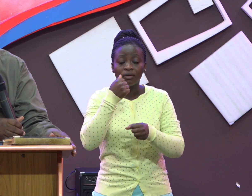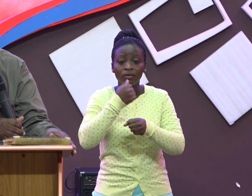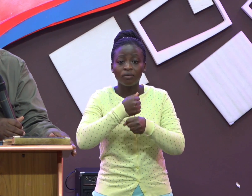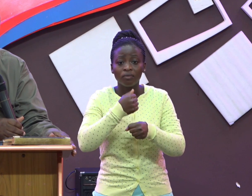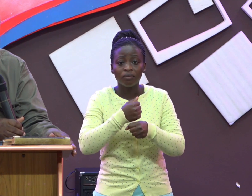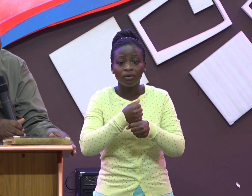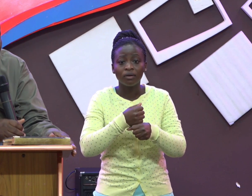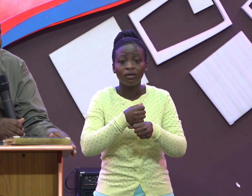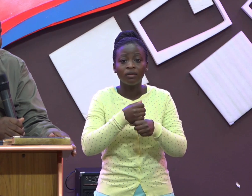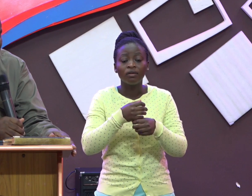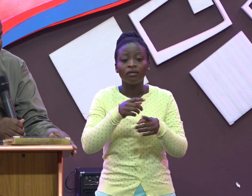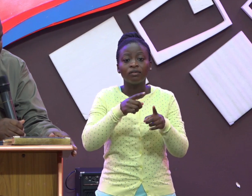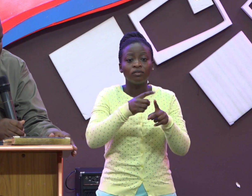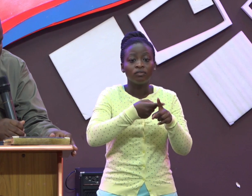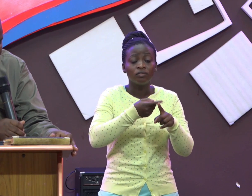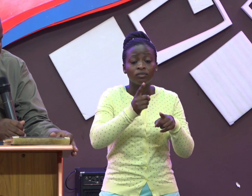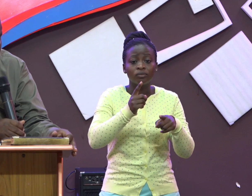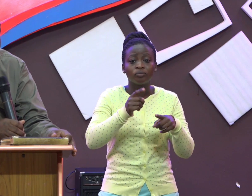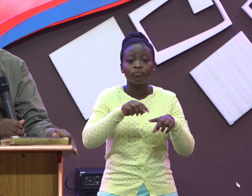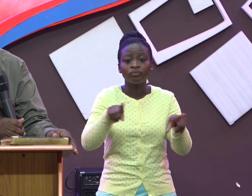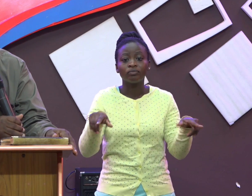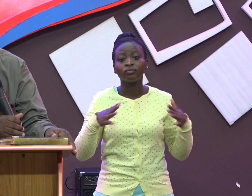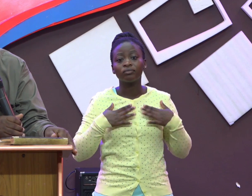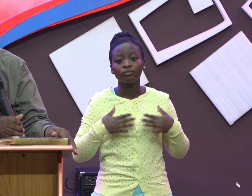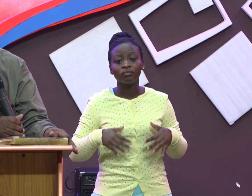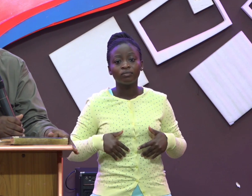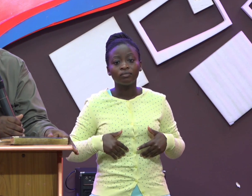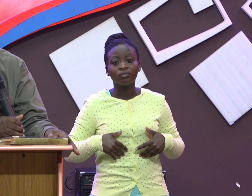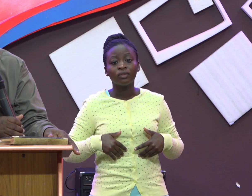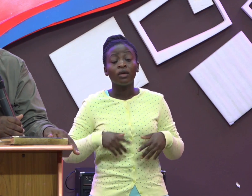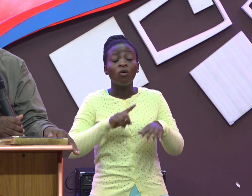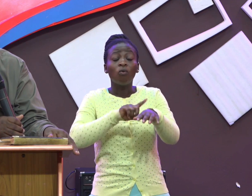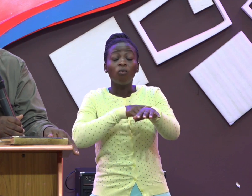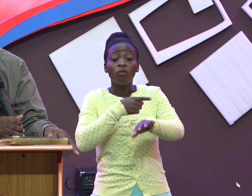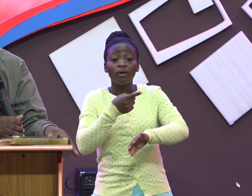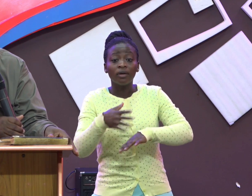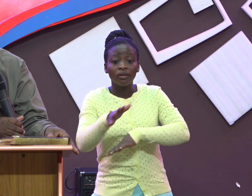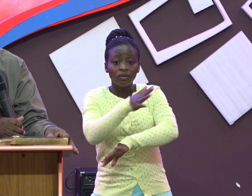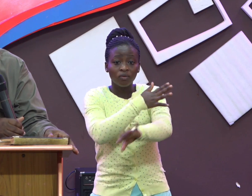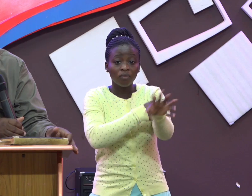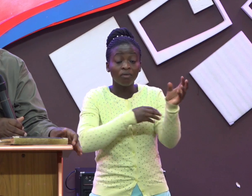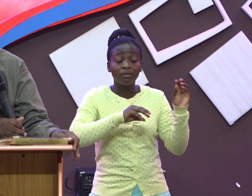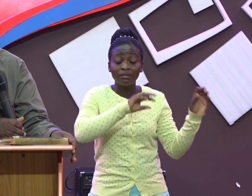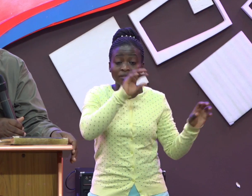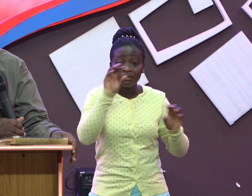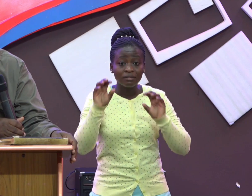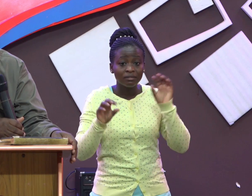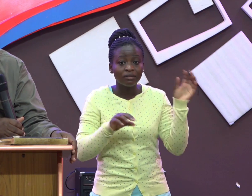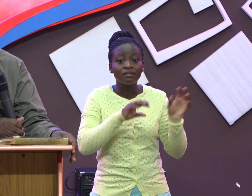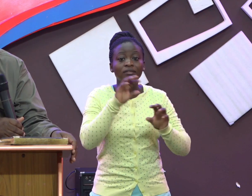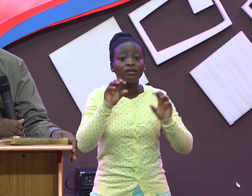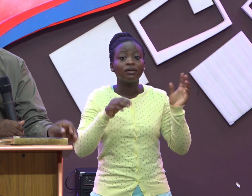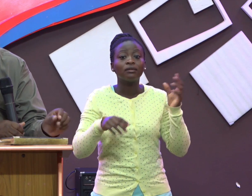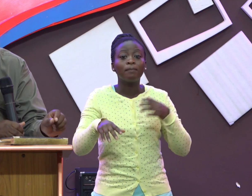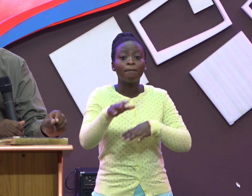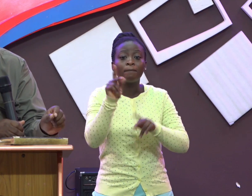out of our mind and our bodies. That when God is seeking out, He's searching out for those who worship Him in